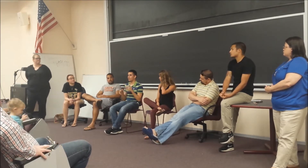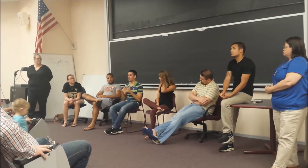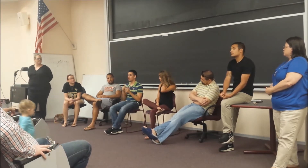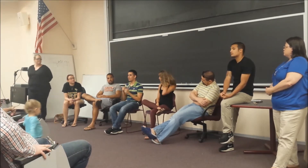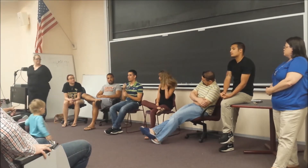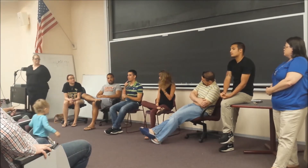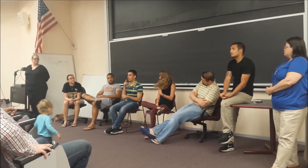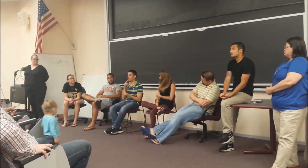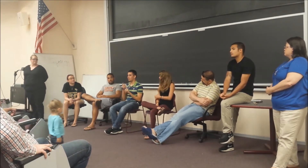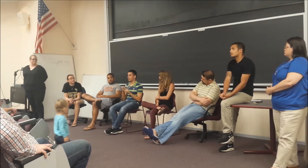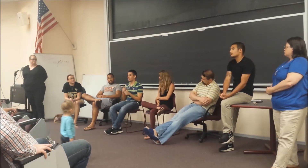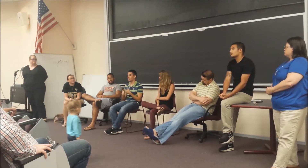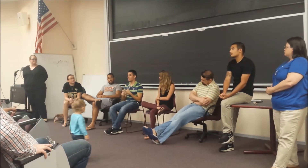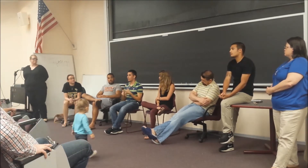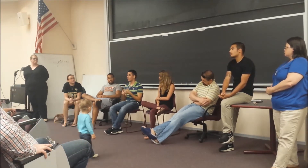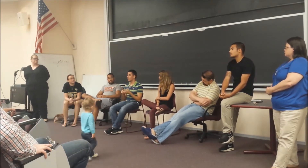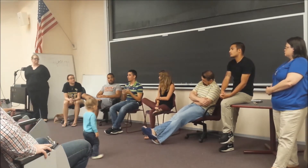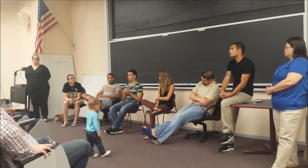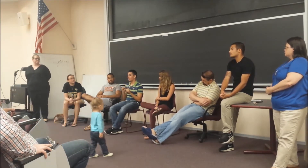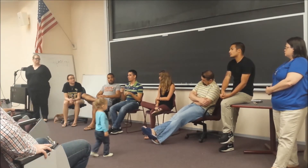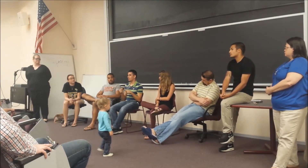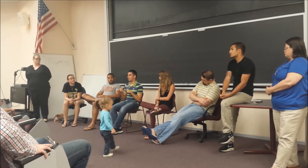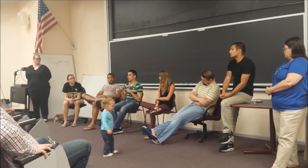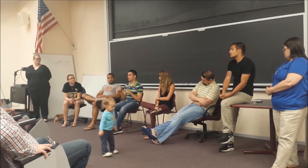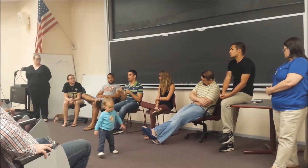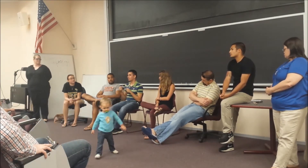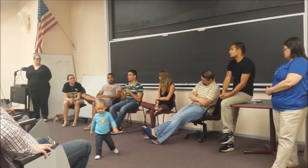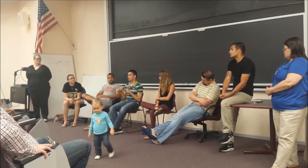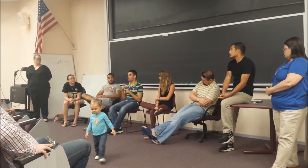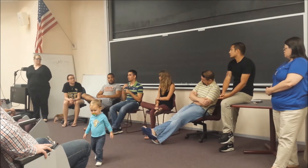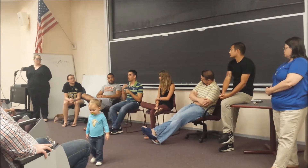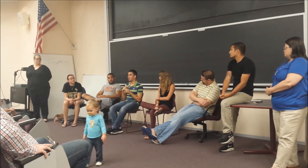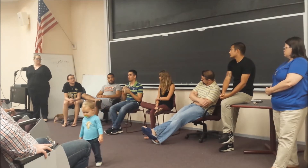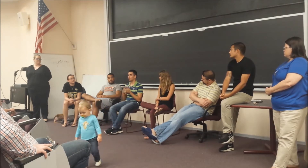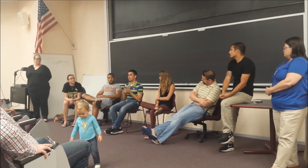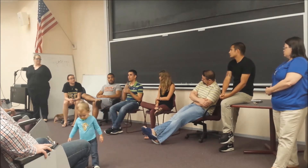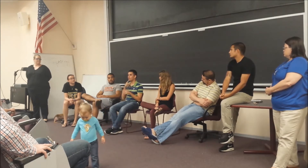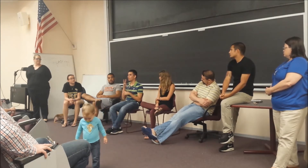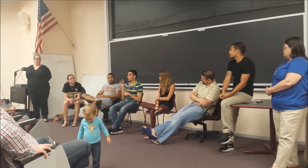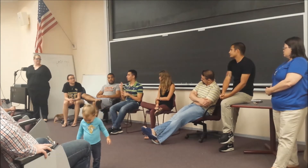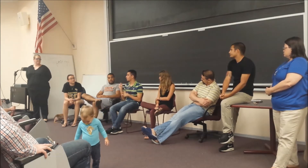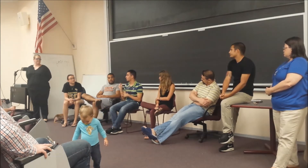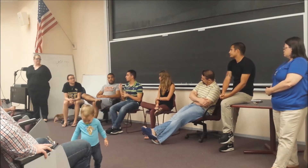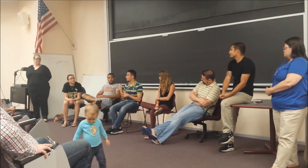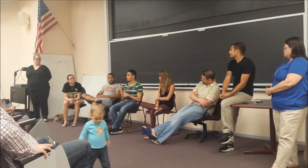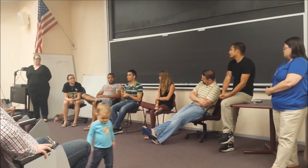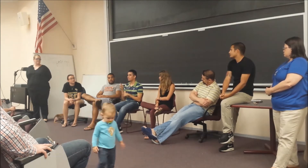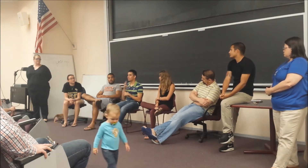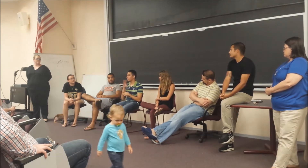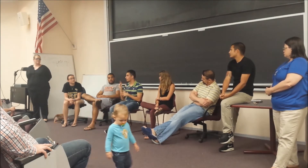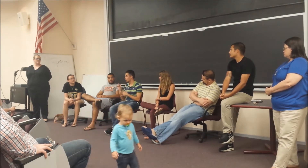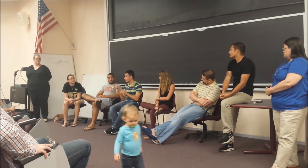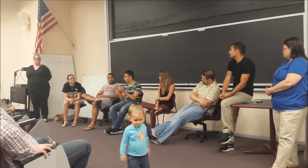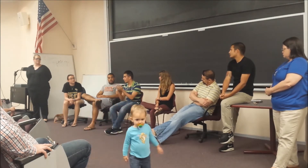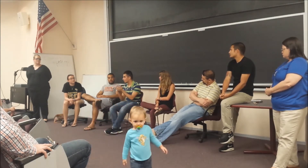Sometimes when you hang out with human friends, you can just struggle because sometimes they say, what?